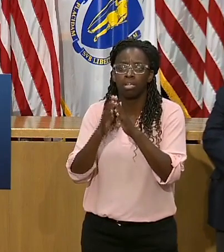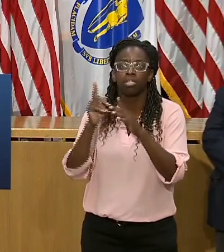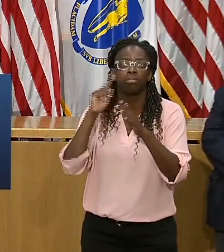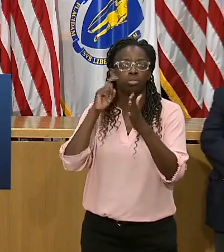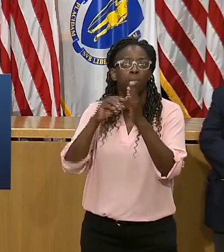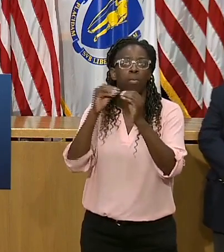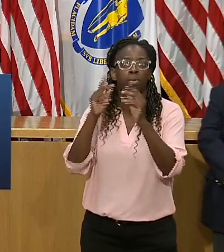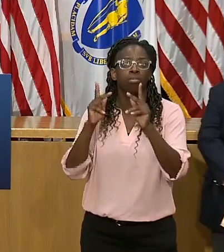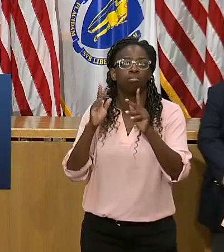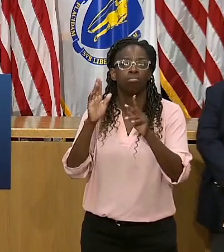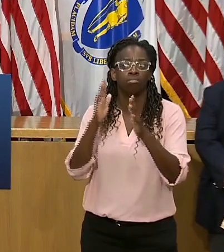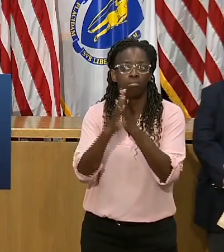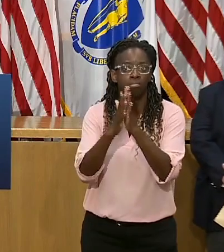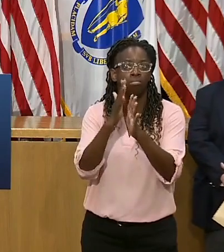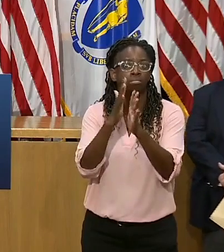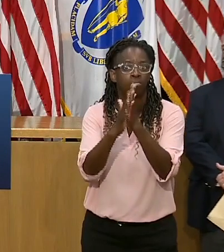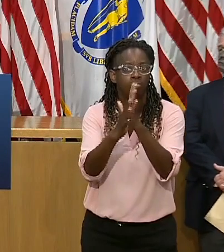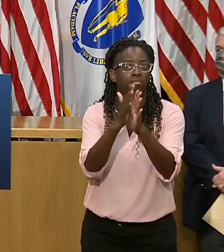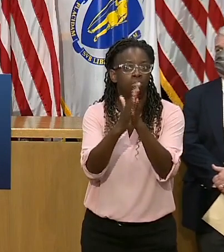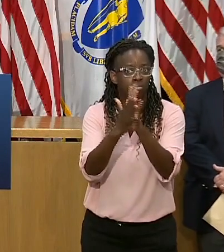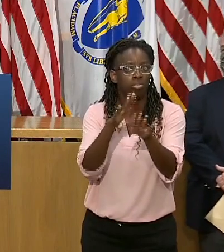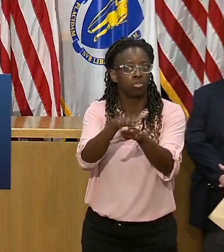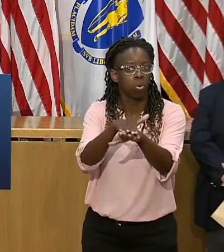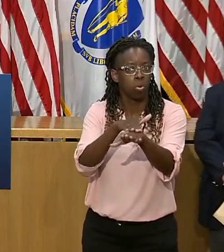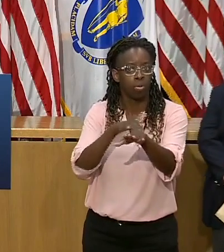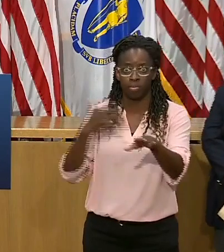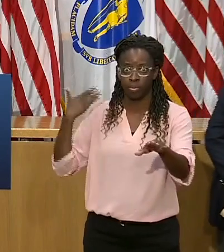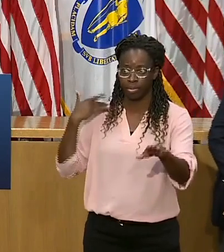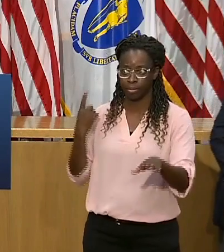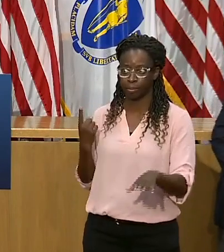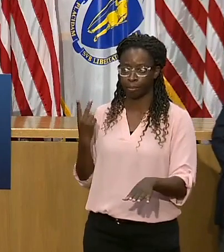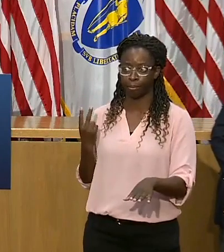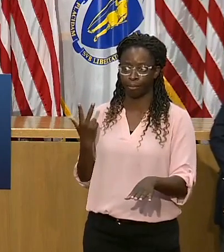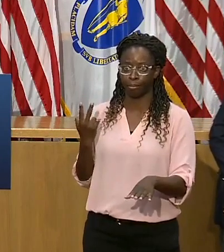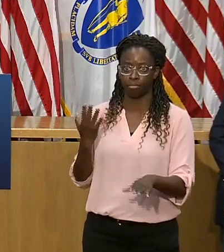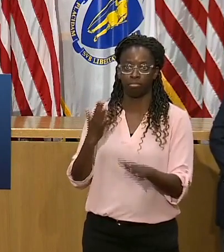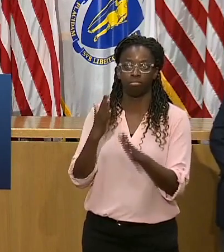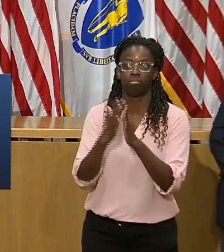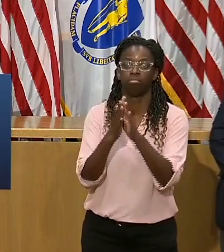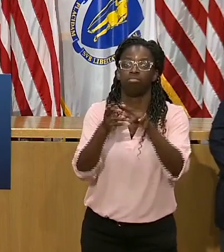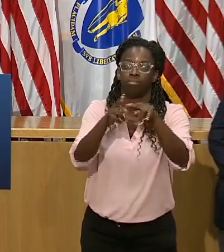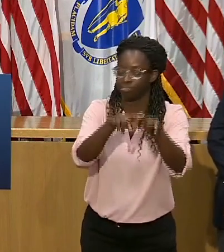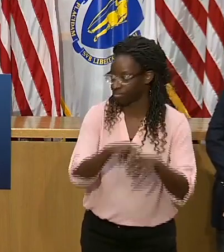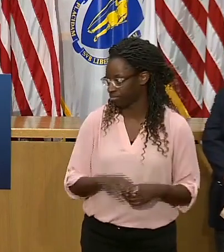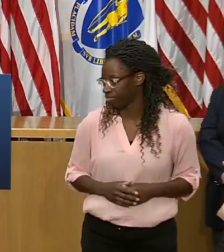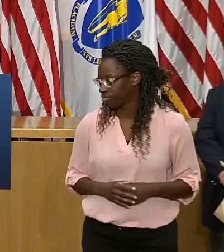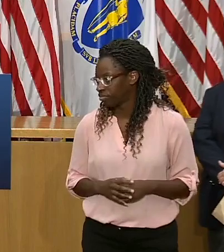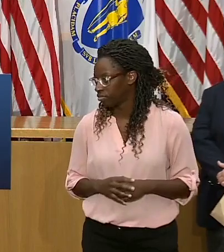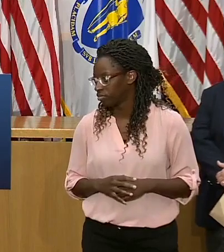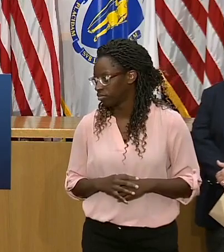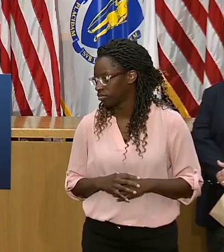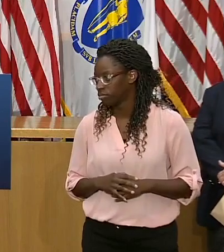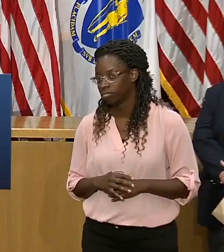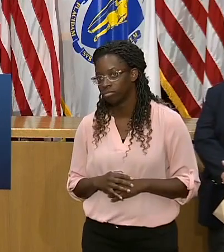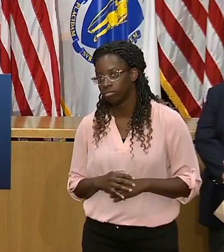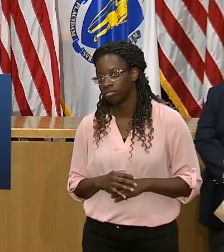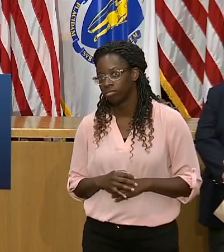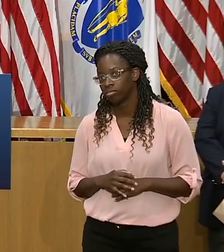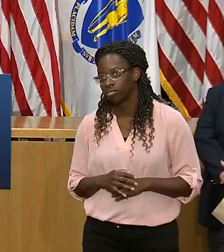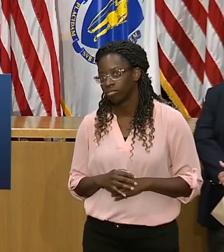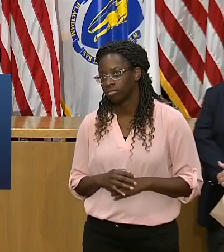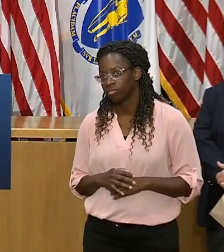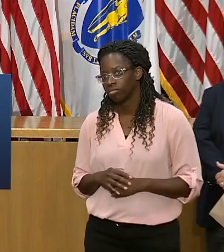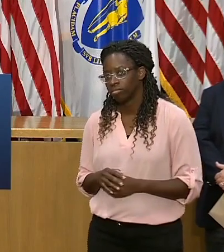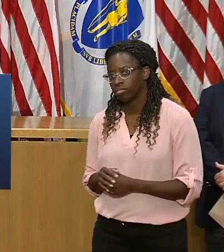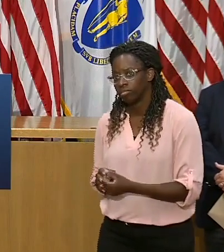less comfortable? The mayor of Boston says he's considering revisiting guidance for these businesses with the uptick happening there. I think